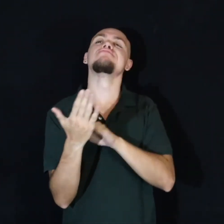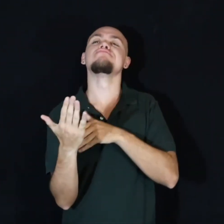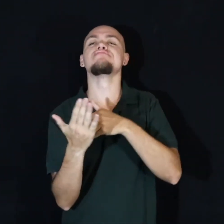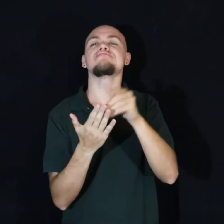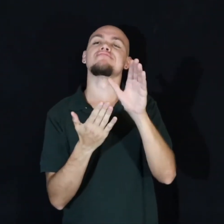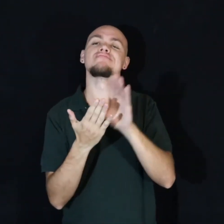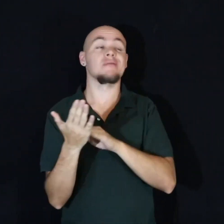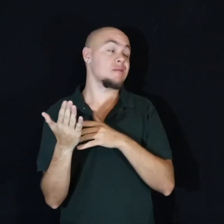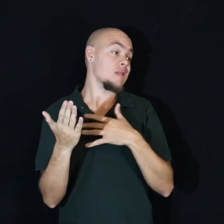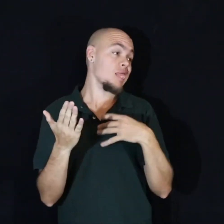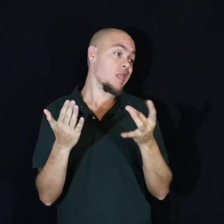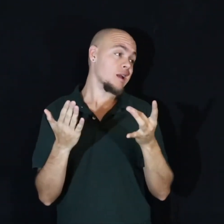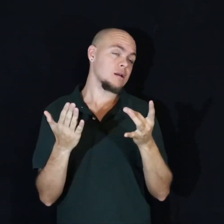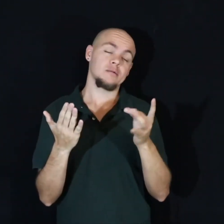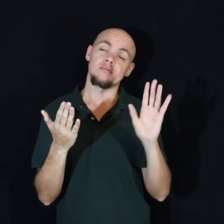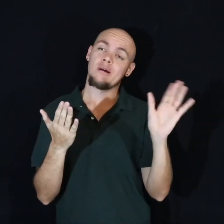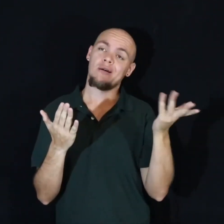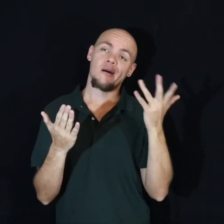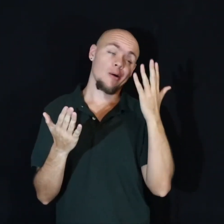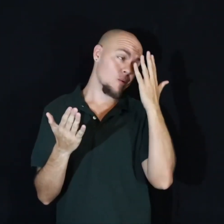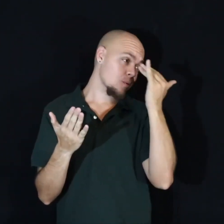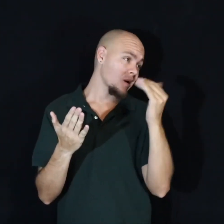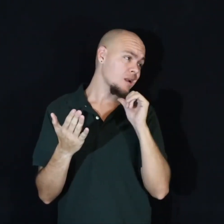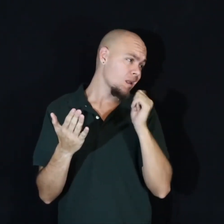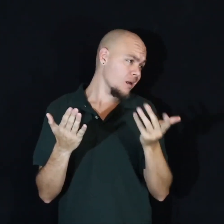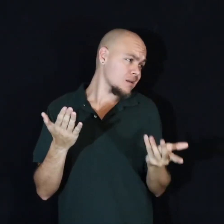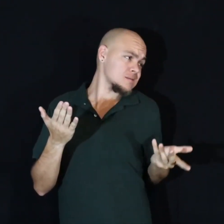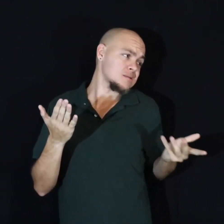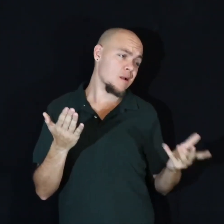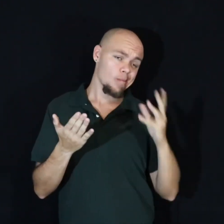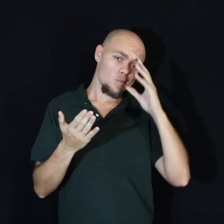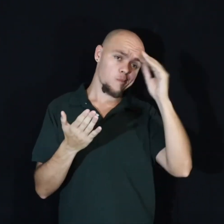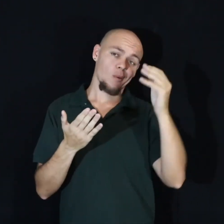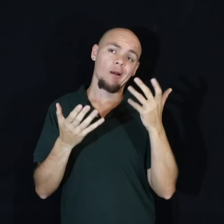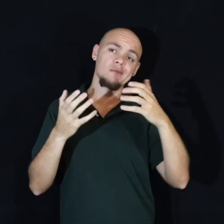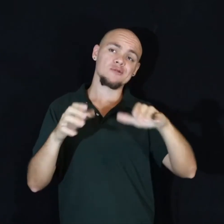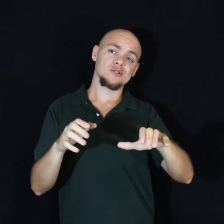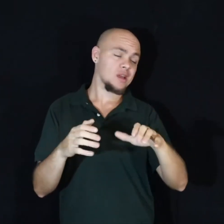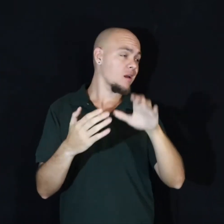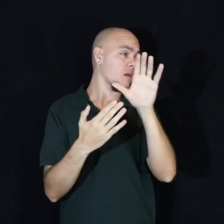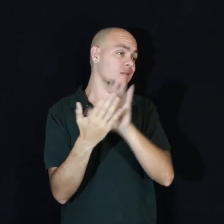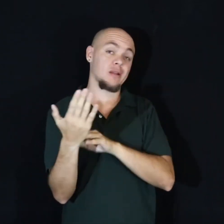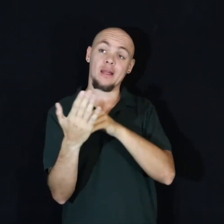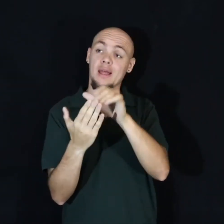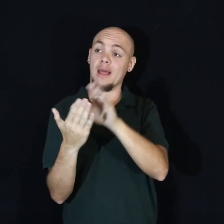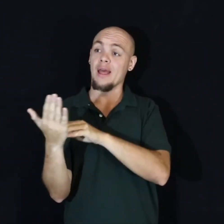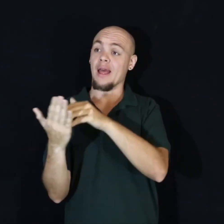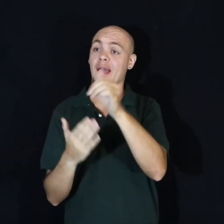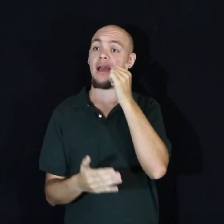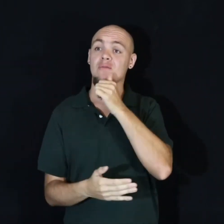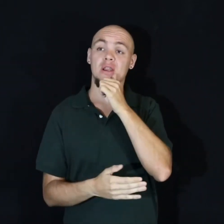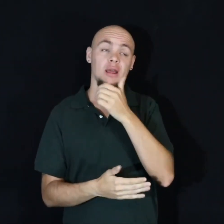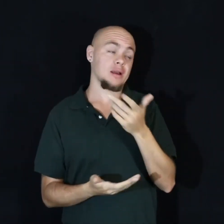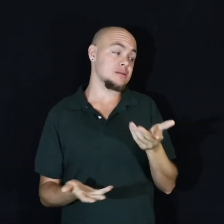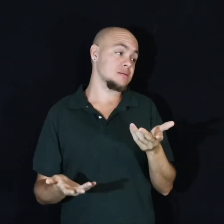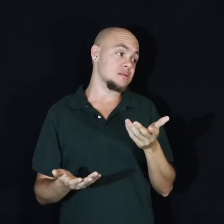it? Well, I don't see why I oughtn't to like it. Does a boy get a chance to whitewash a fence every day? That put the thing in a new